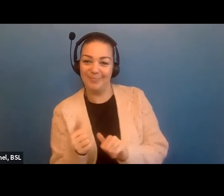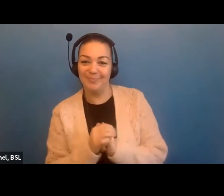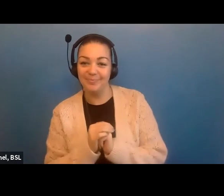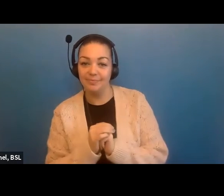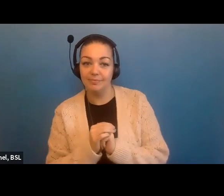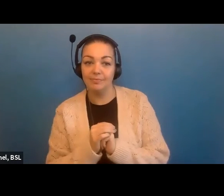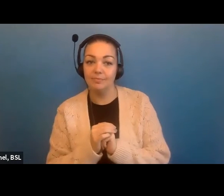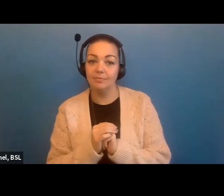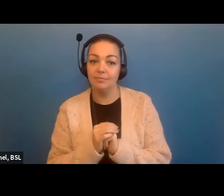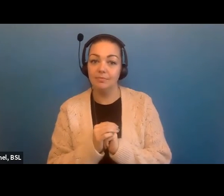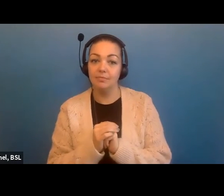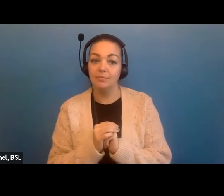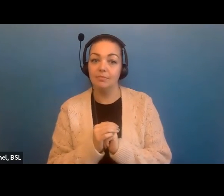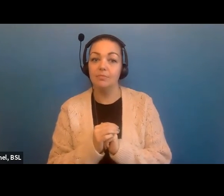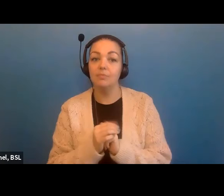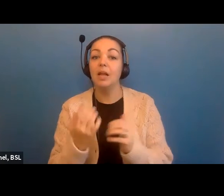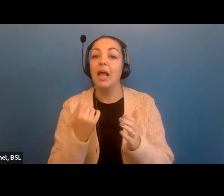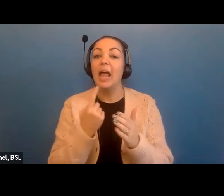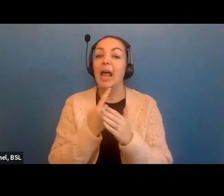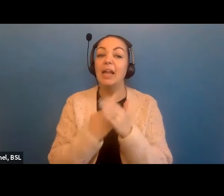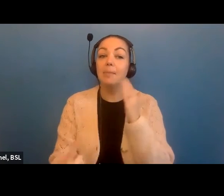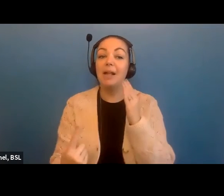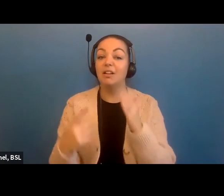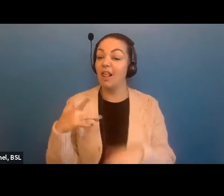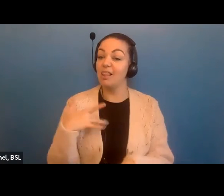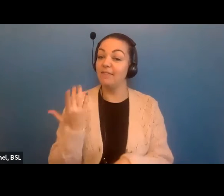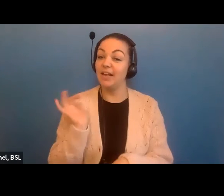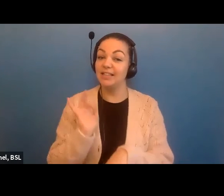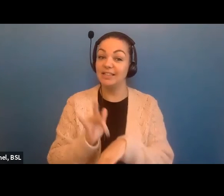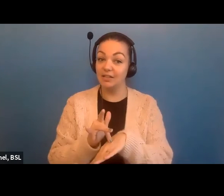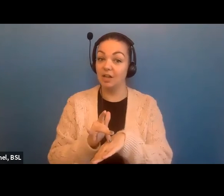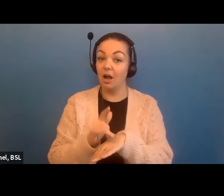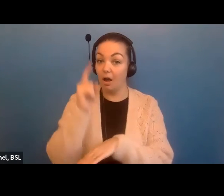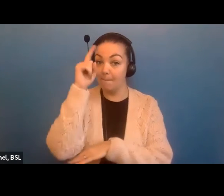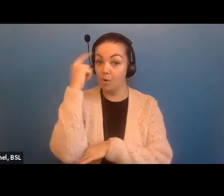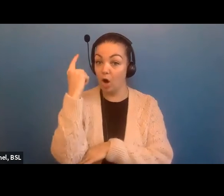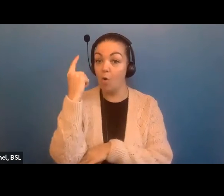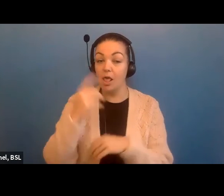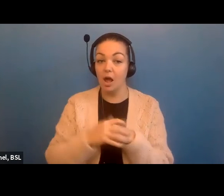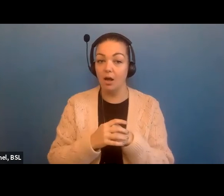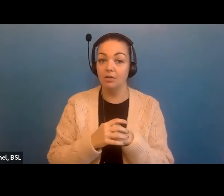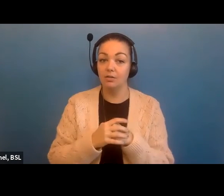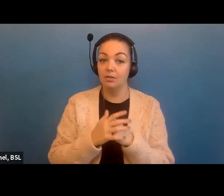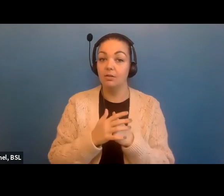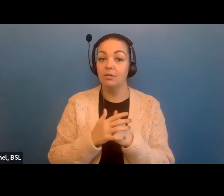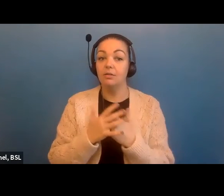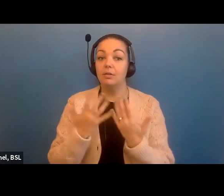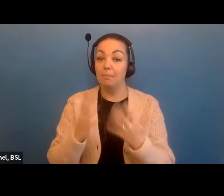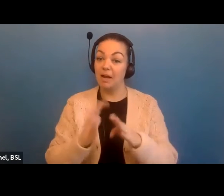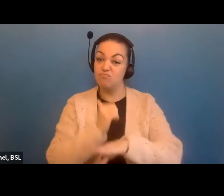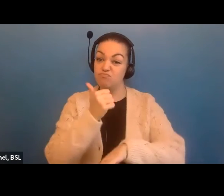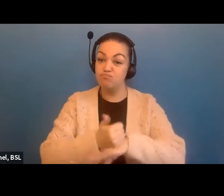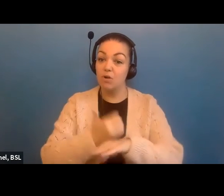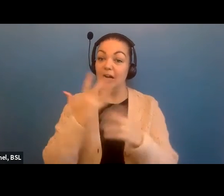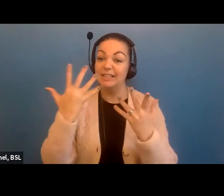Universal Progress Independent Living Center is the first independent living center in Mongolia and founded 10